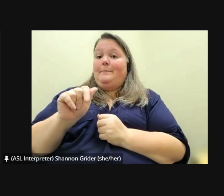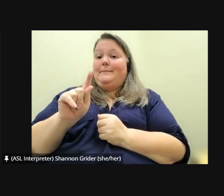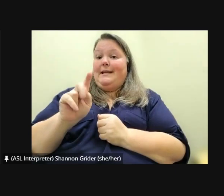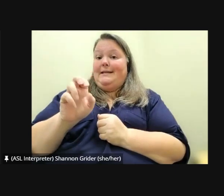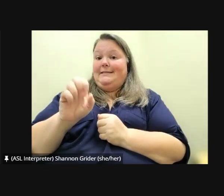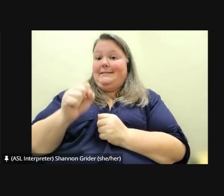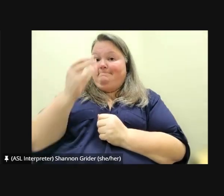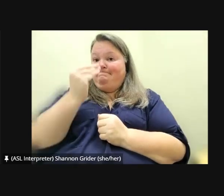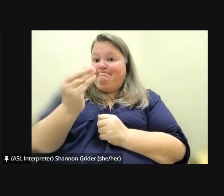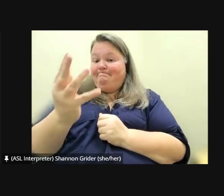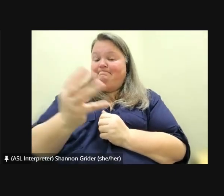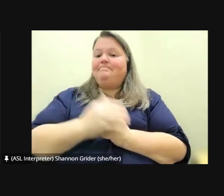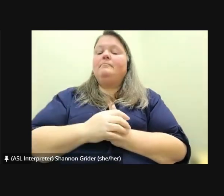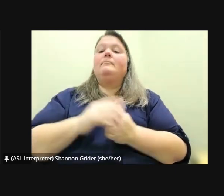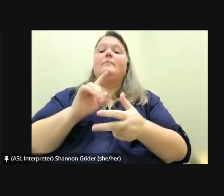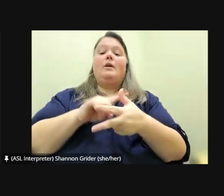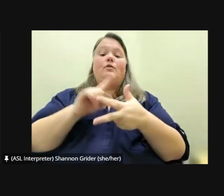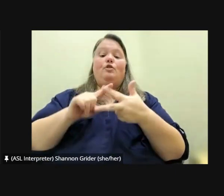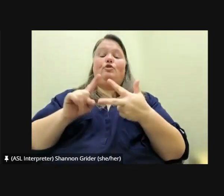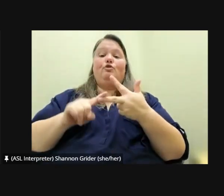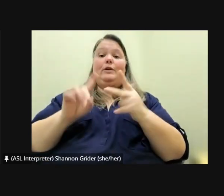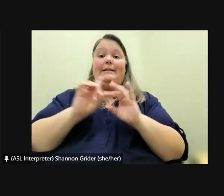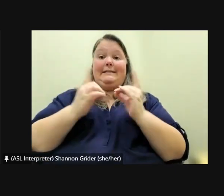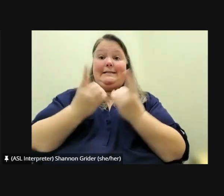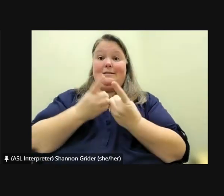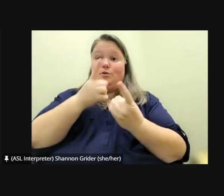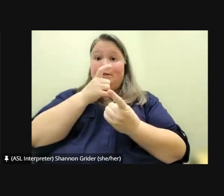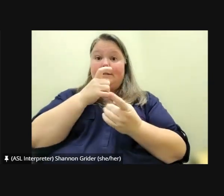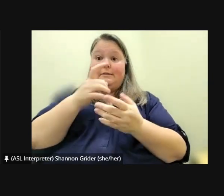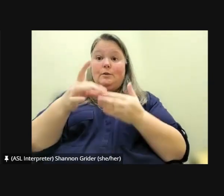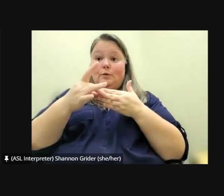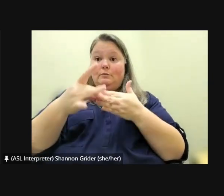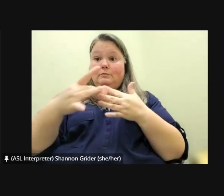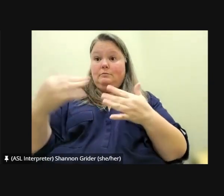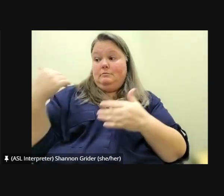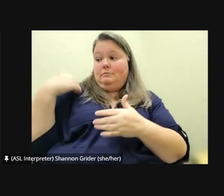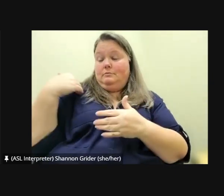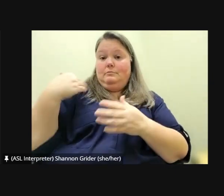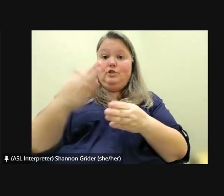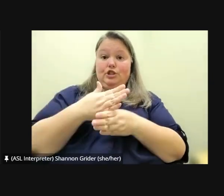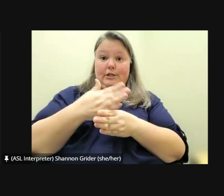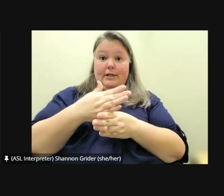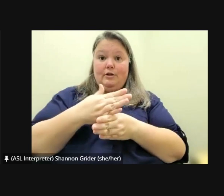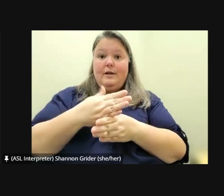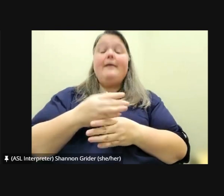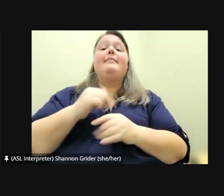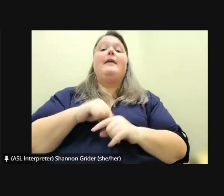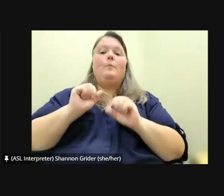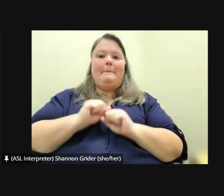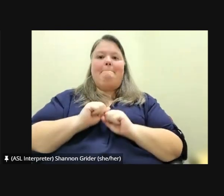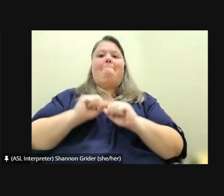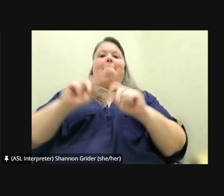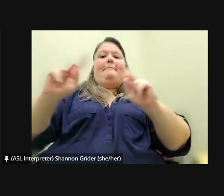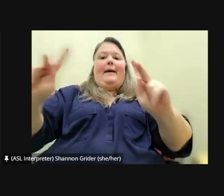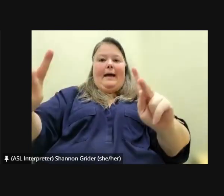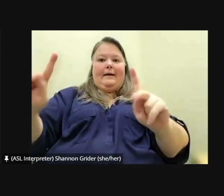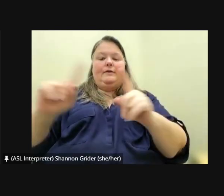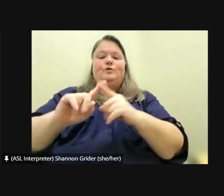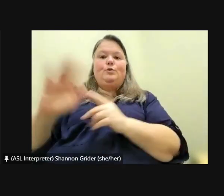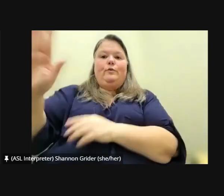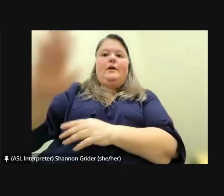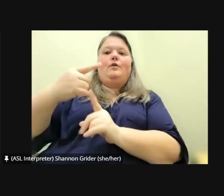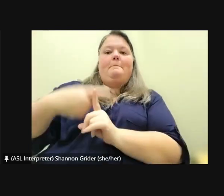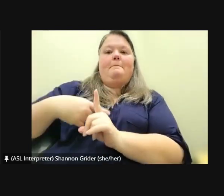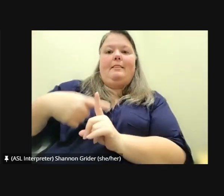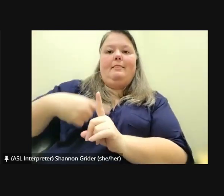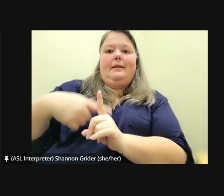the 3 district leaders who shared their insights with us, they went back to the monthly community of practice